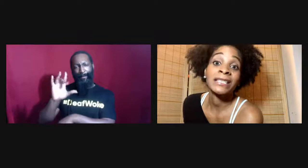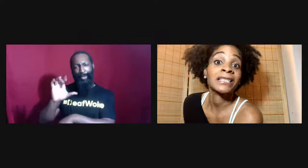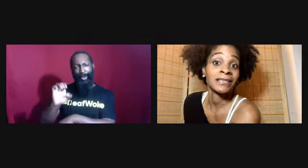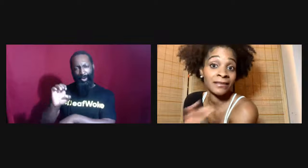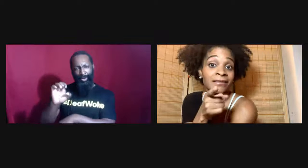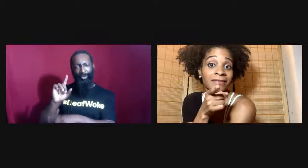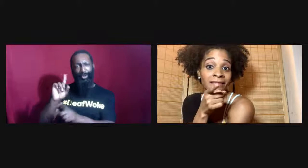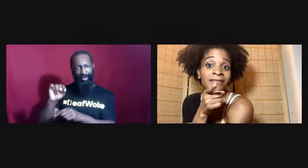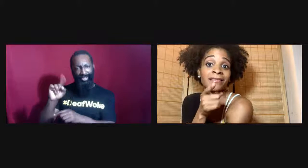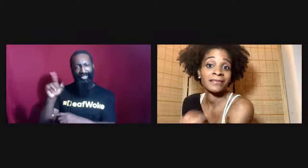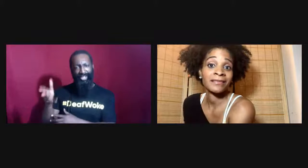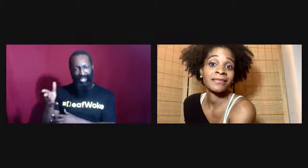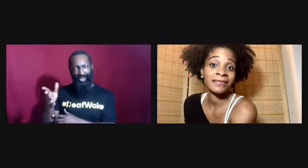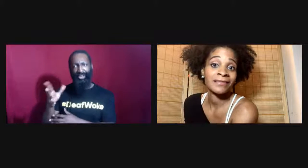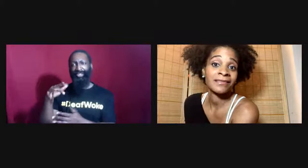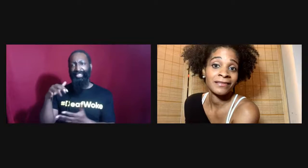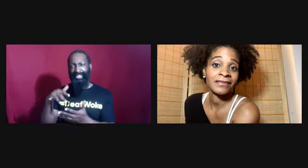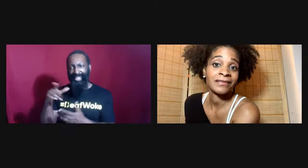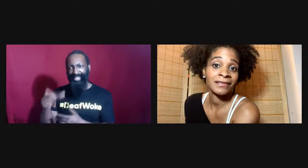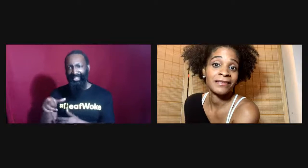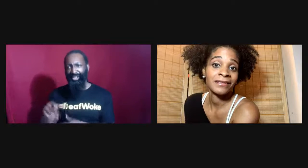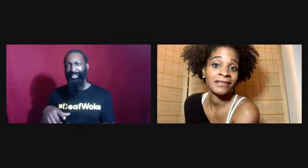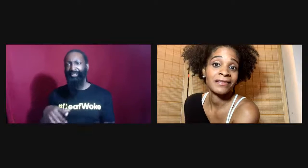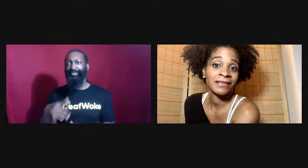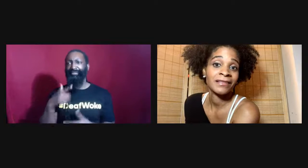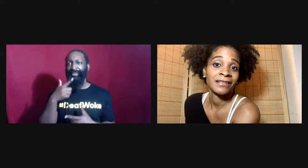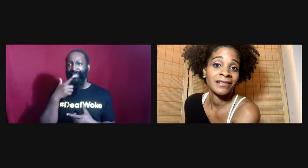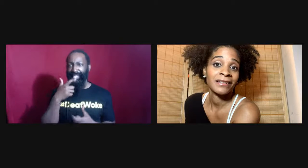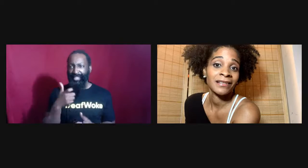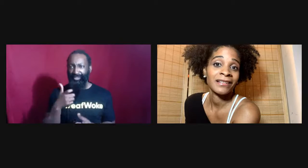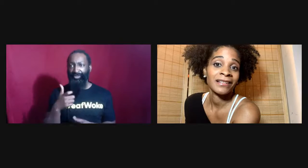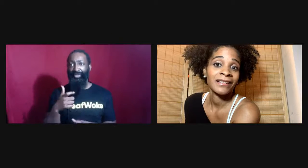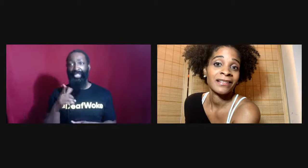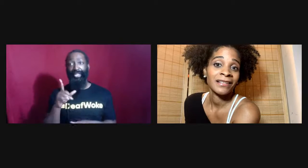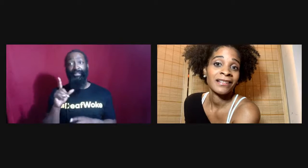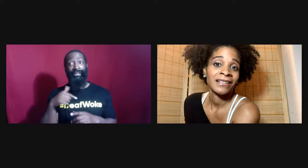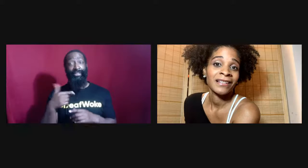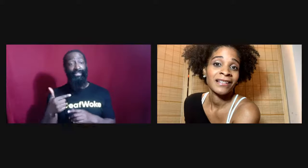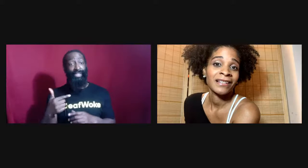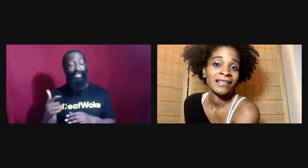You know, I was reading that you went to Temple. Mm-hmm.